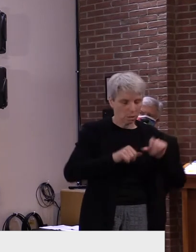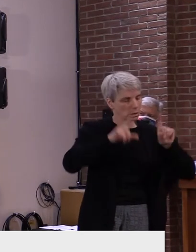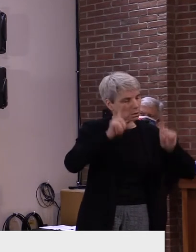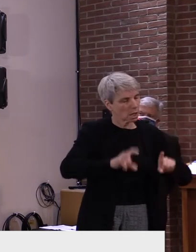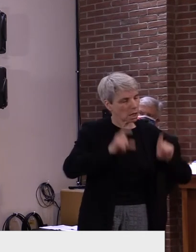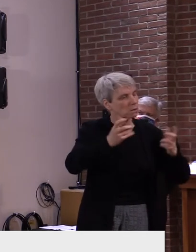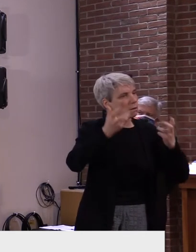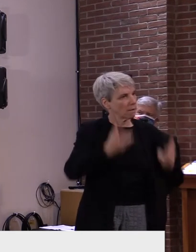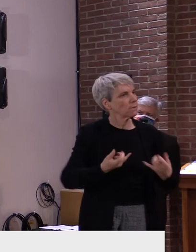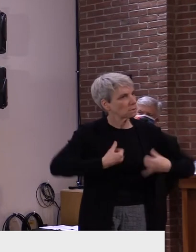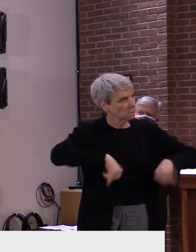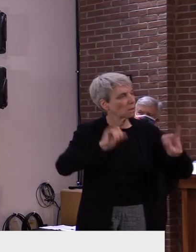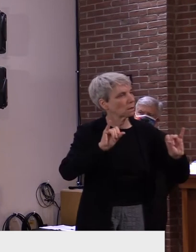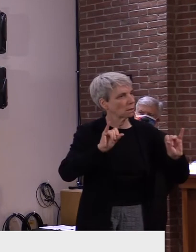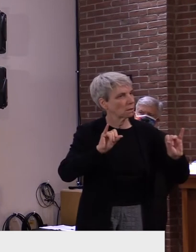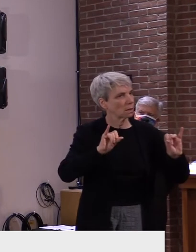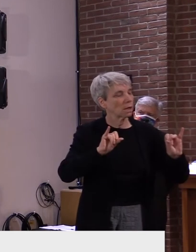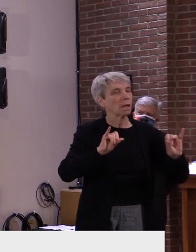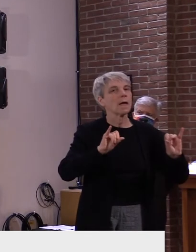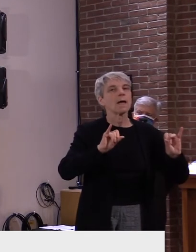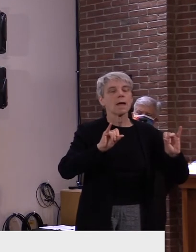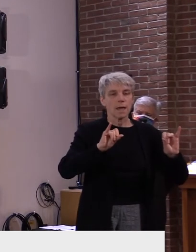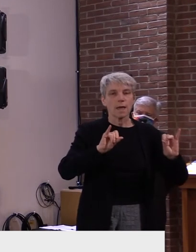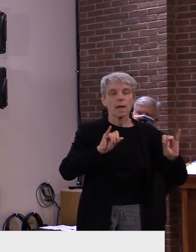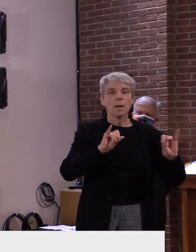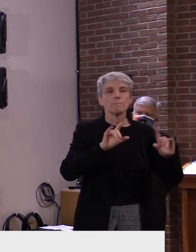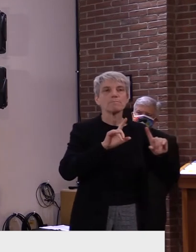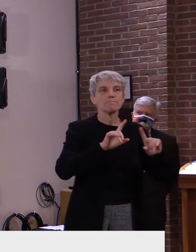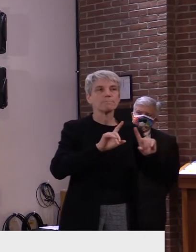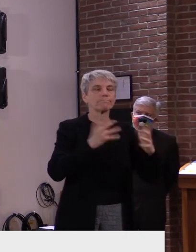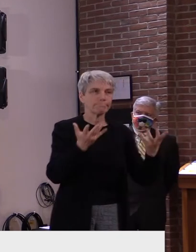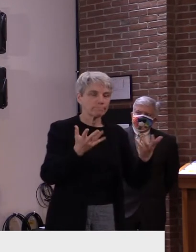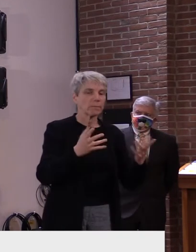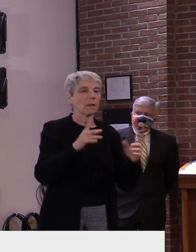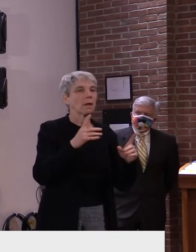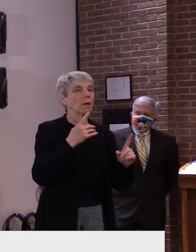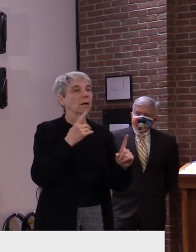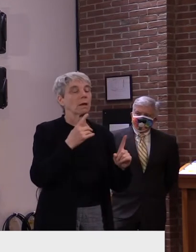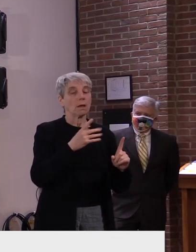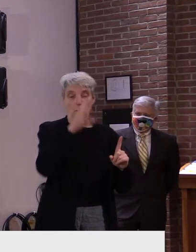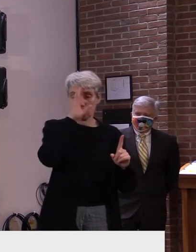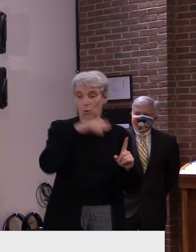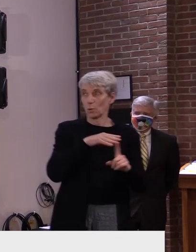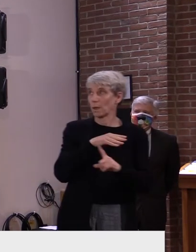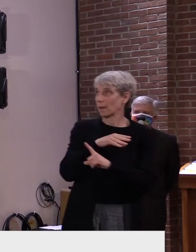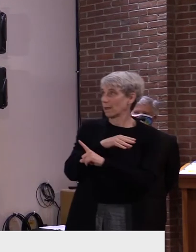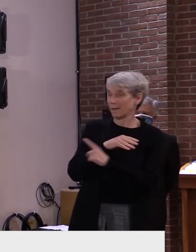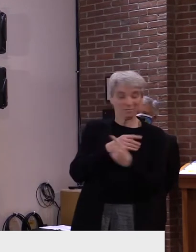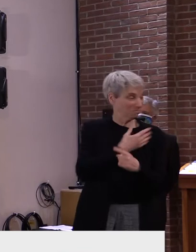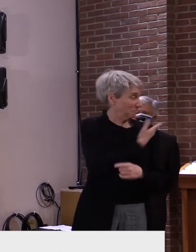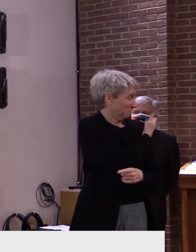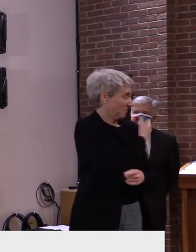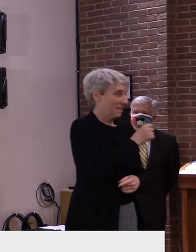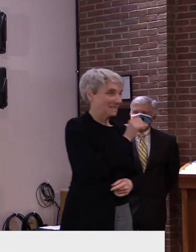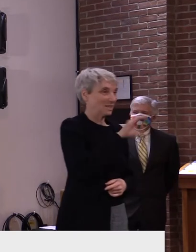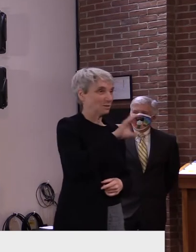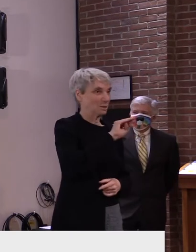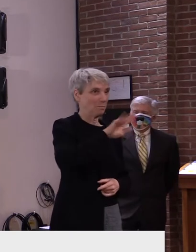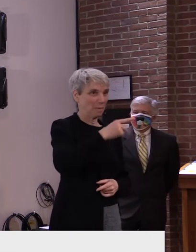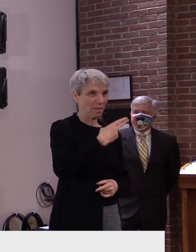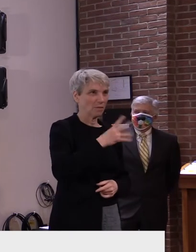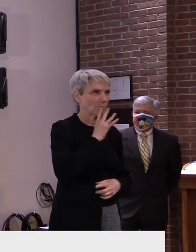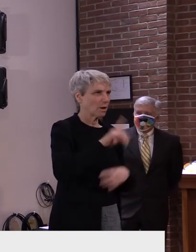state but i think when you're trying to um i'm going to adopt secretary smith's term when you're hunting for the